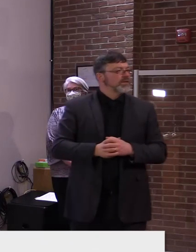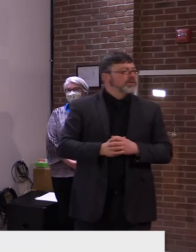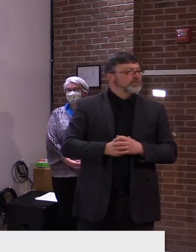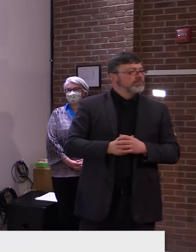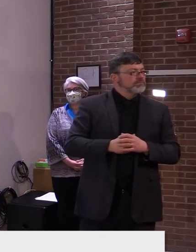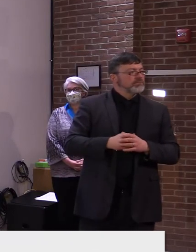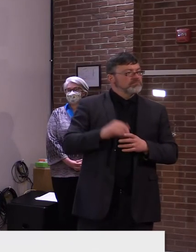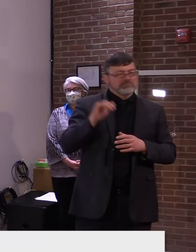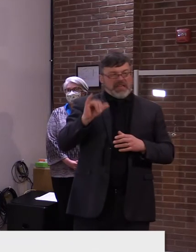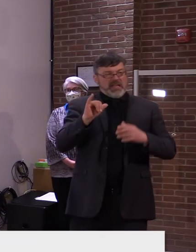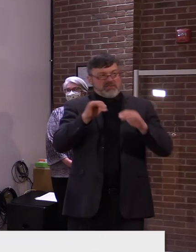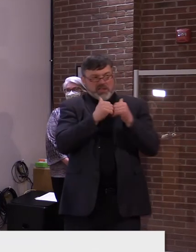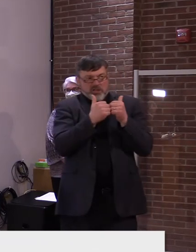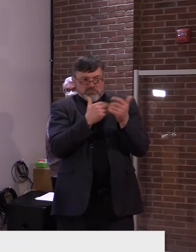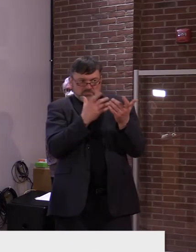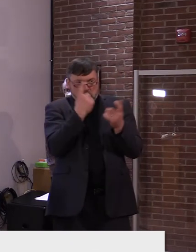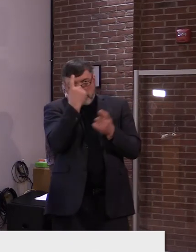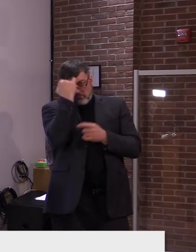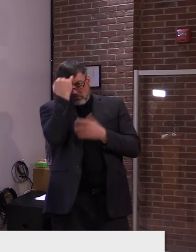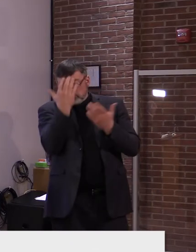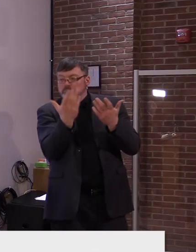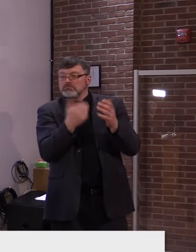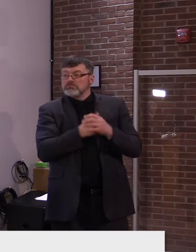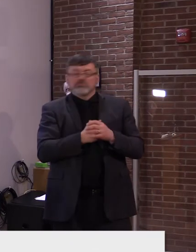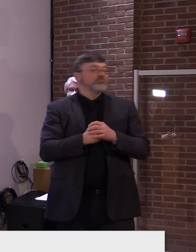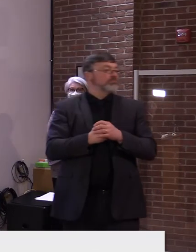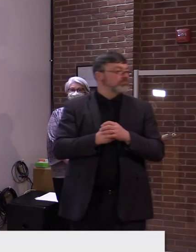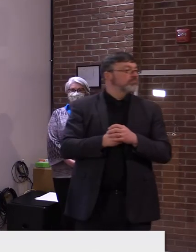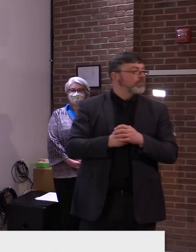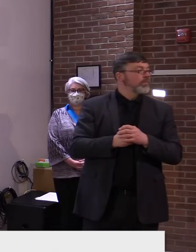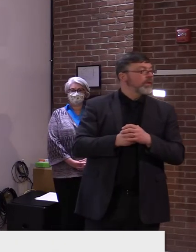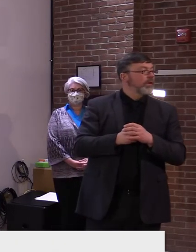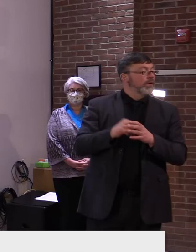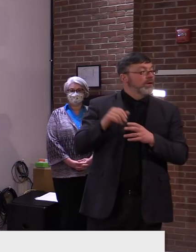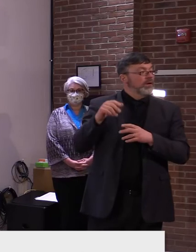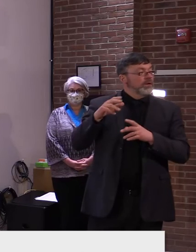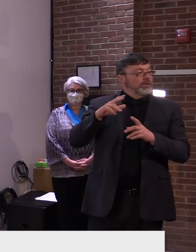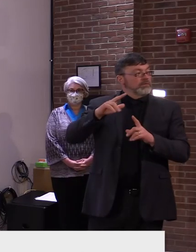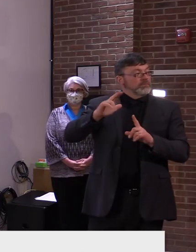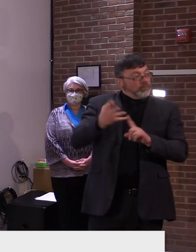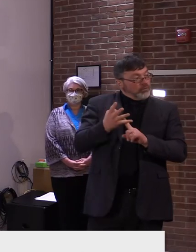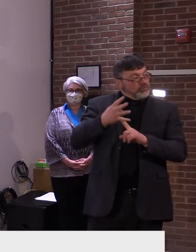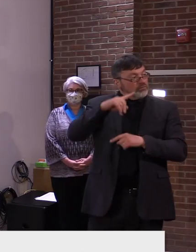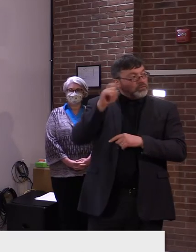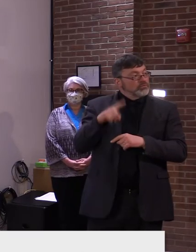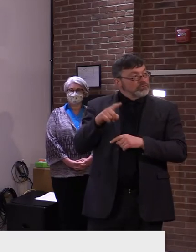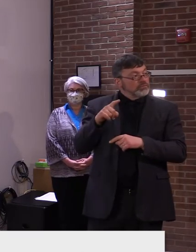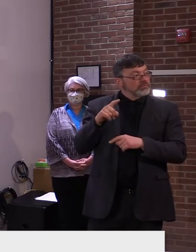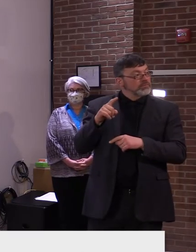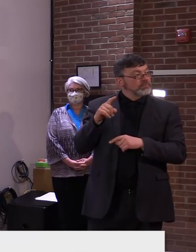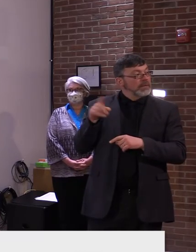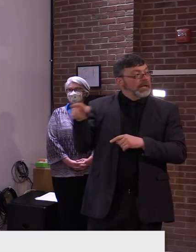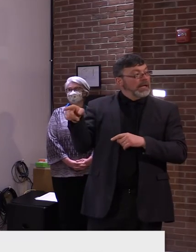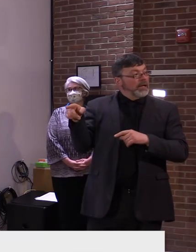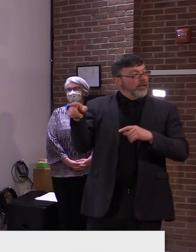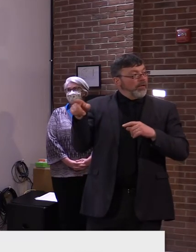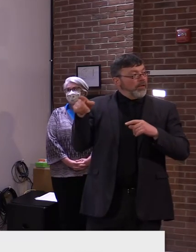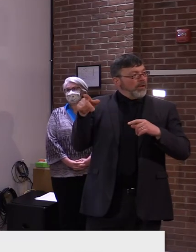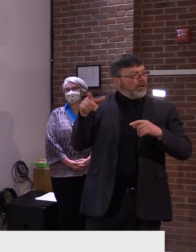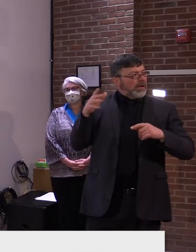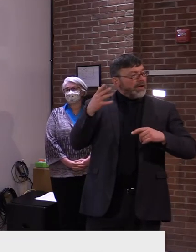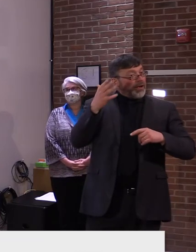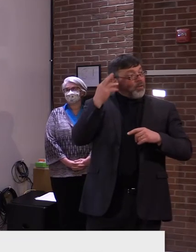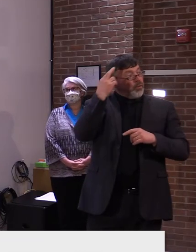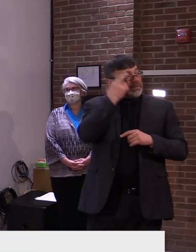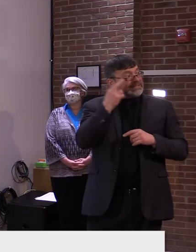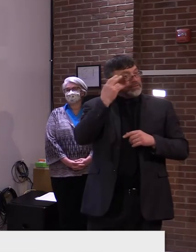And so that would suggest that you're thinking or hoping that it's perhaps just a messaging issue. People aren't aware